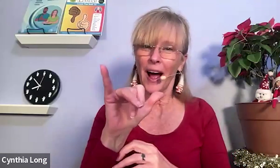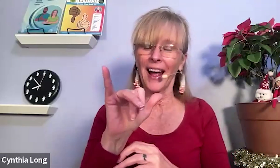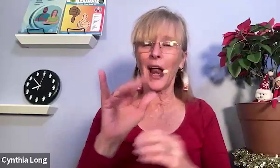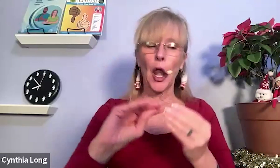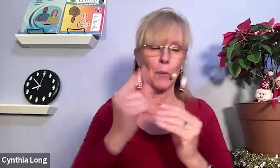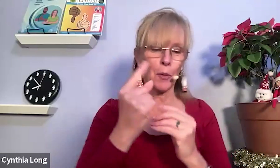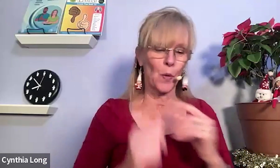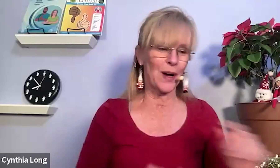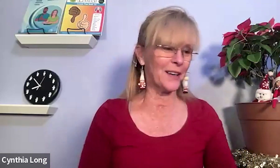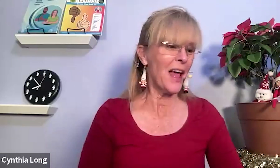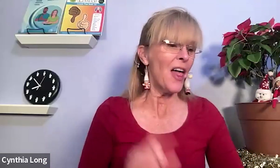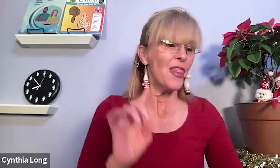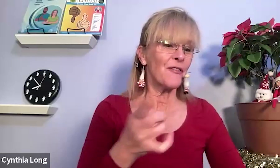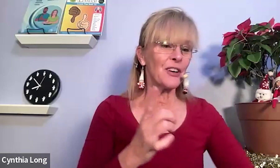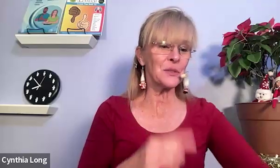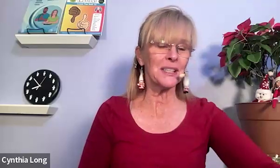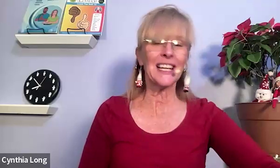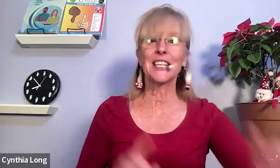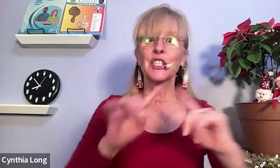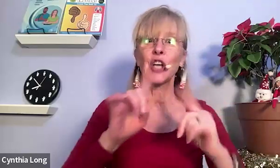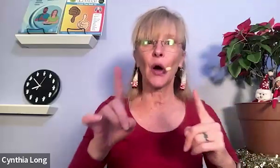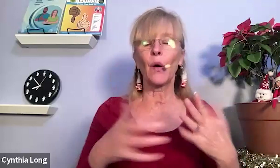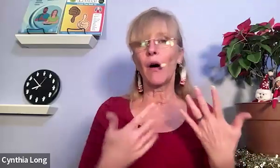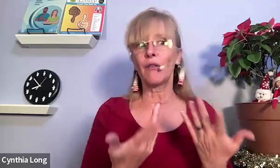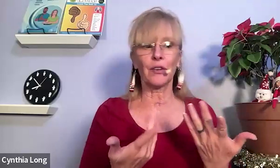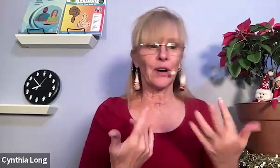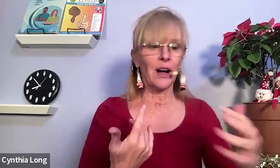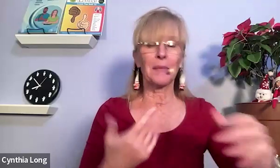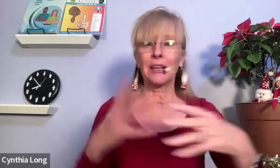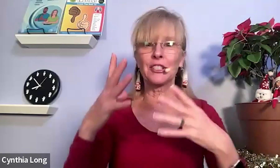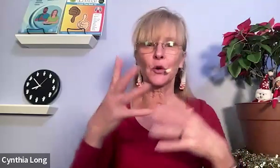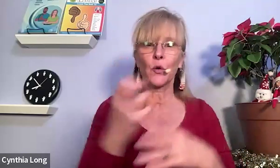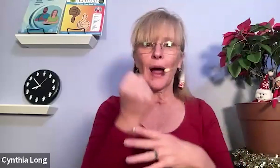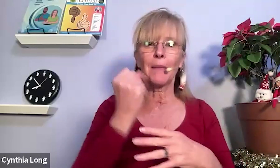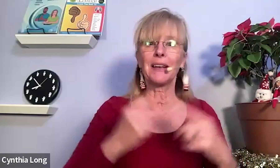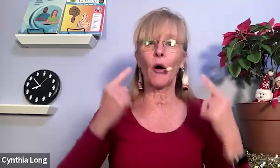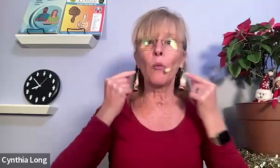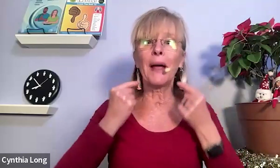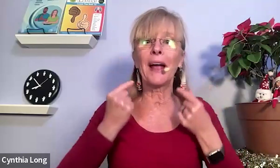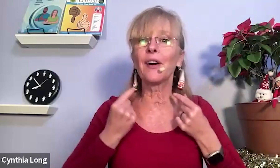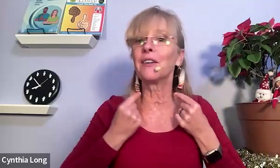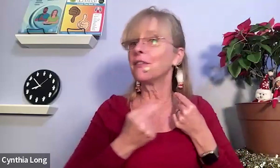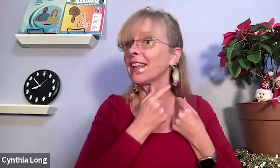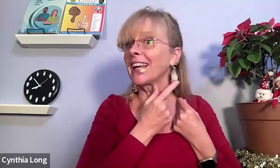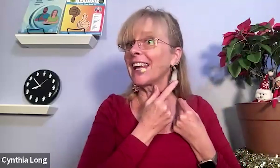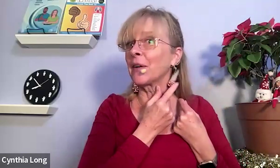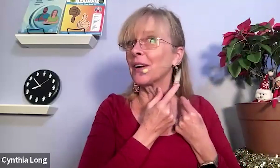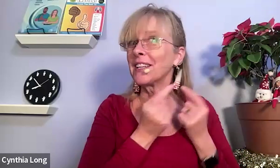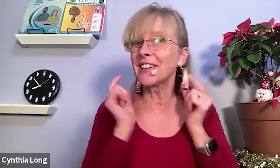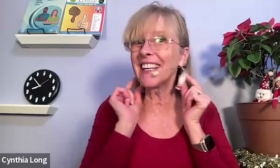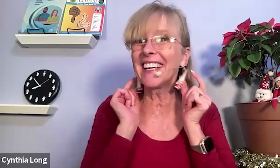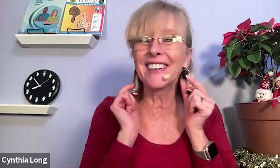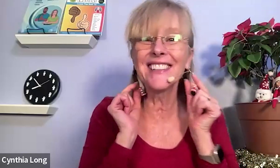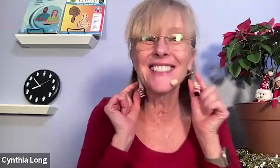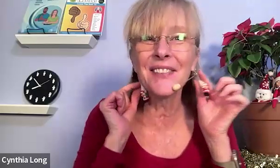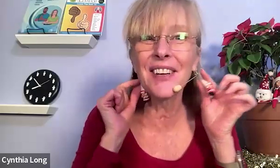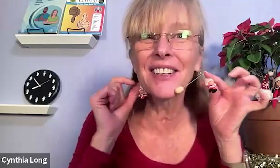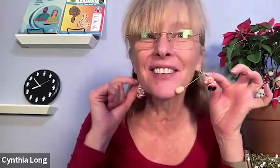DIY number one. The first one is go over, just grab an old pair of like earrings right here. See my little